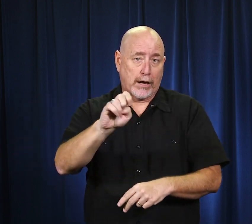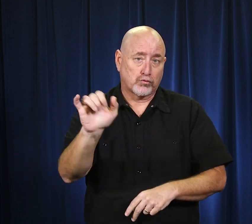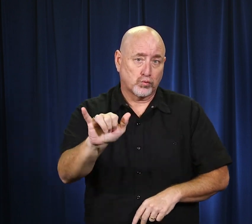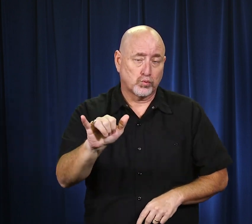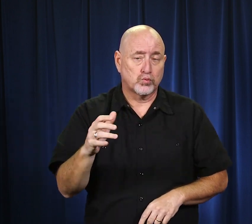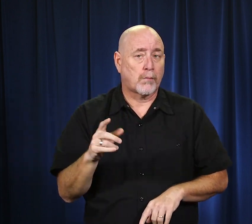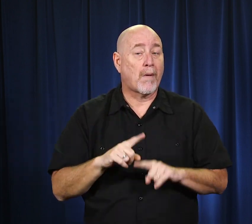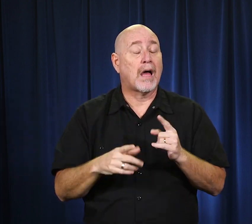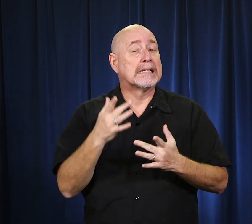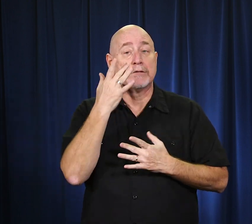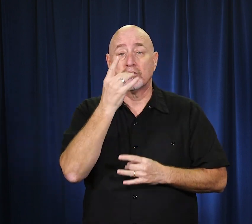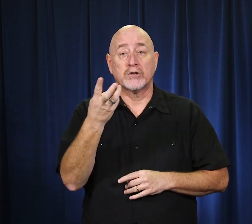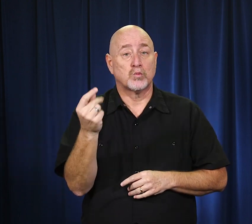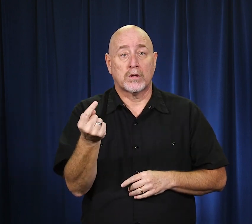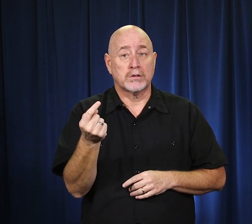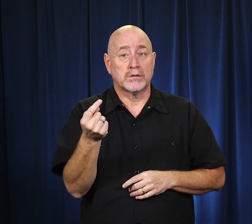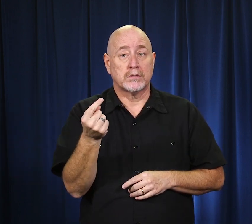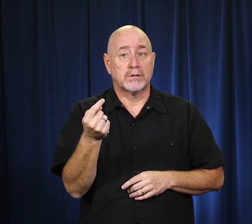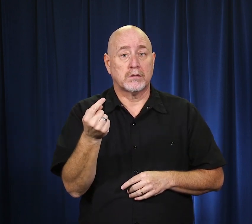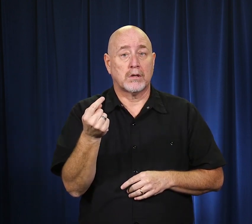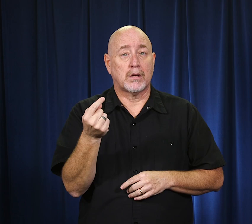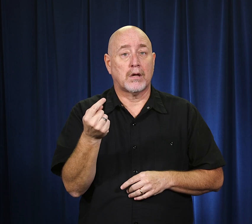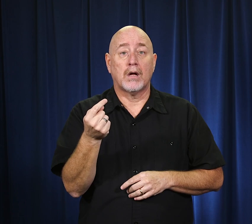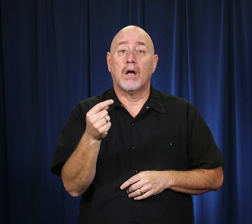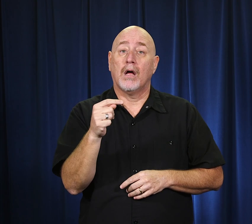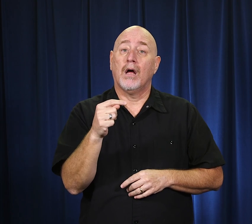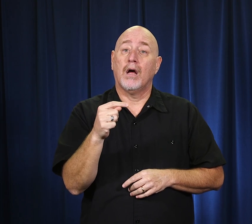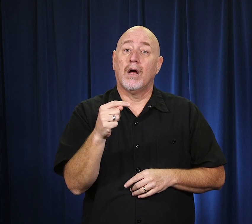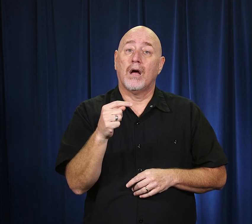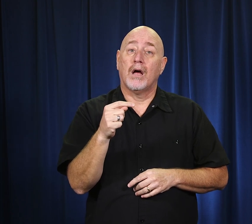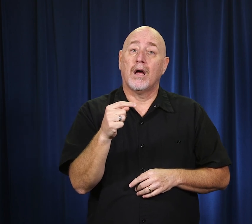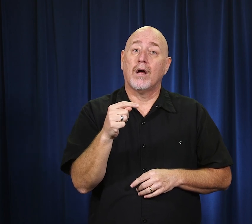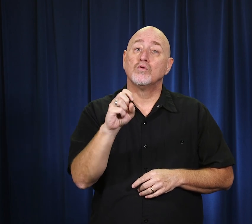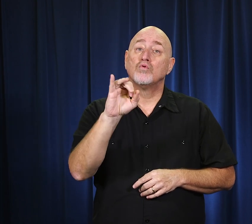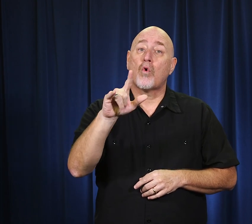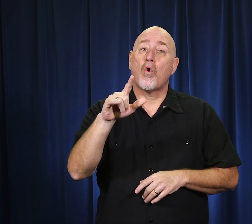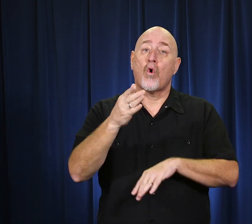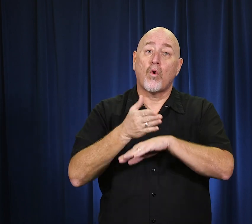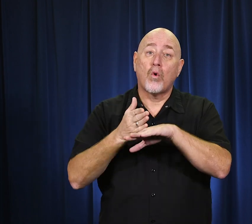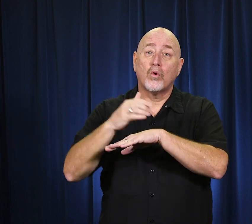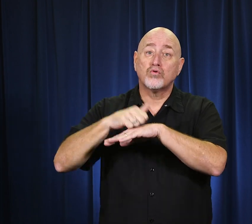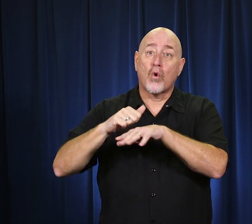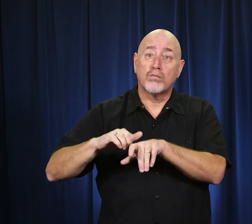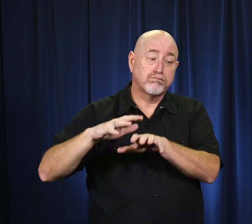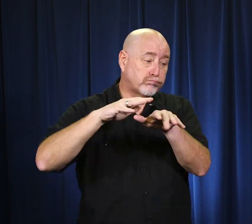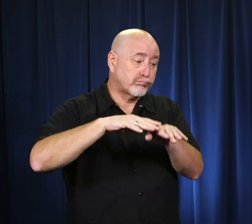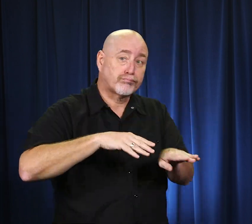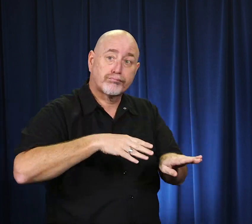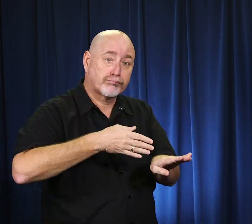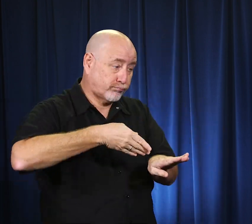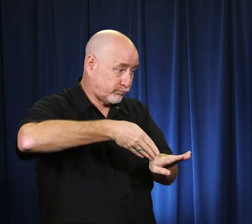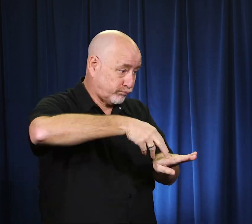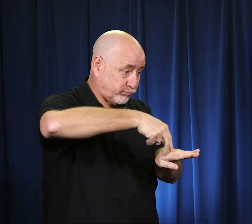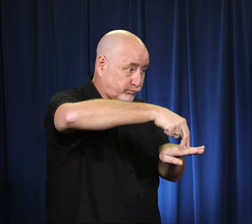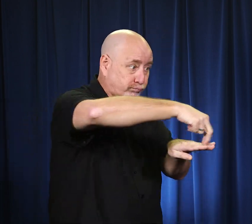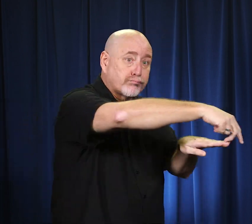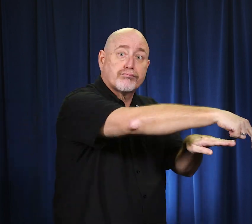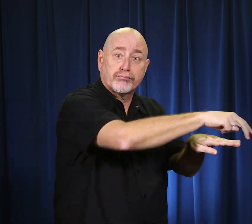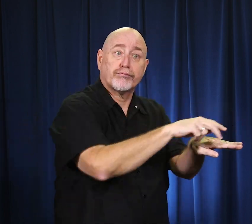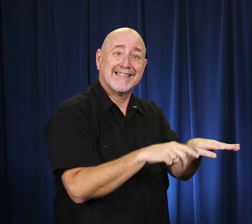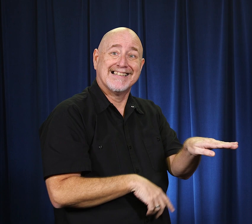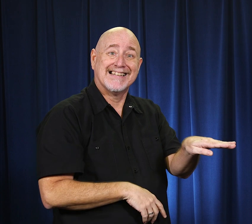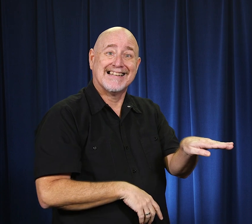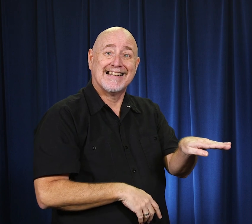also named Tyre. But the interesting thing about that, when that soil and timber and those stones